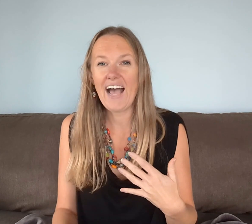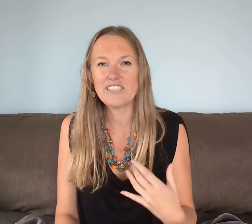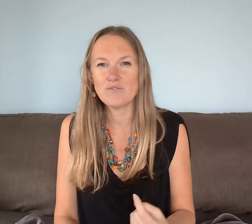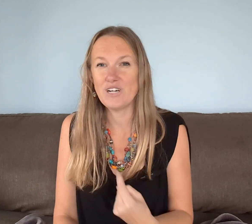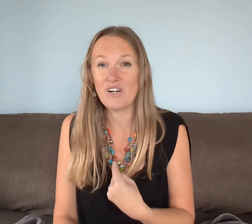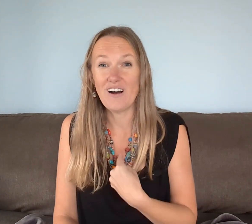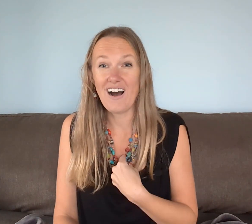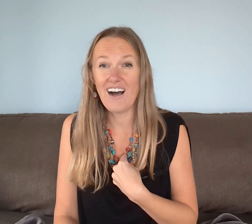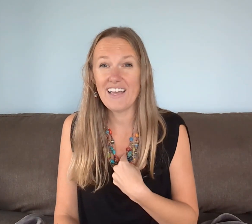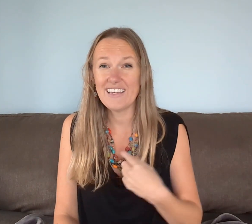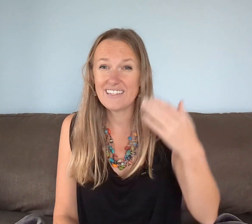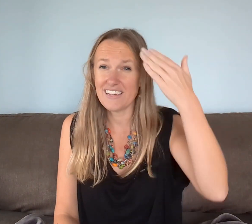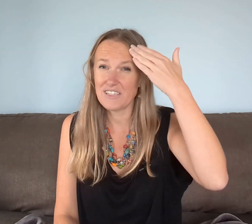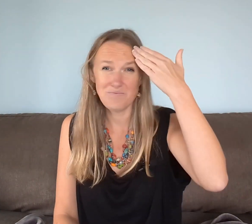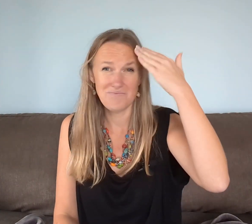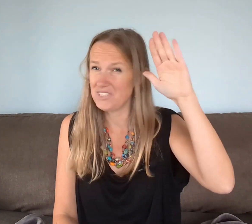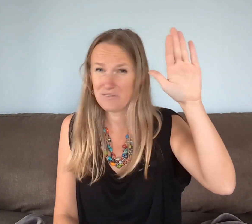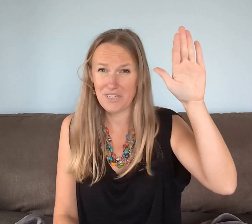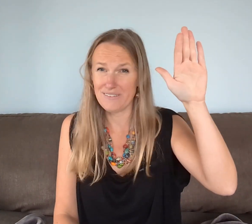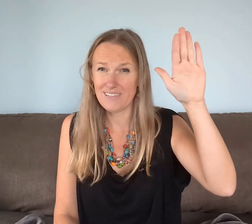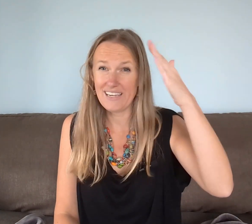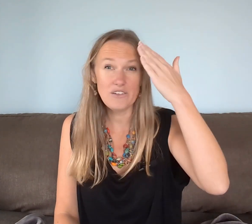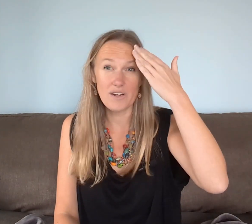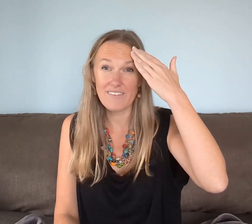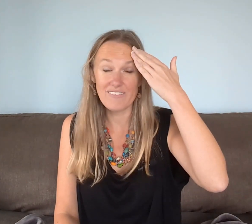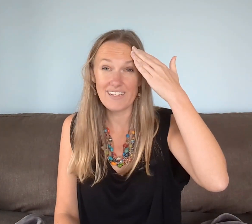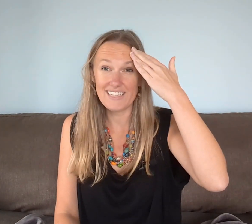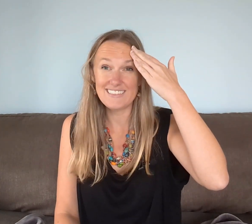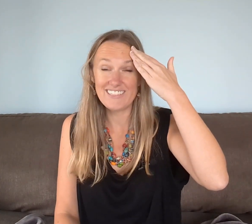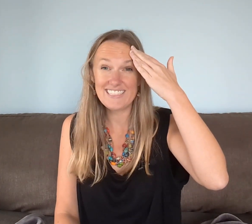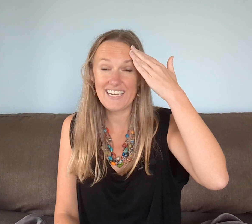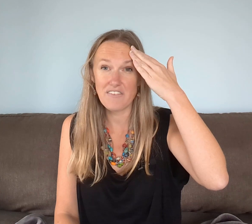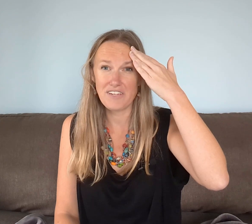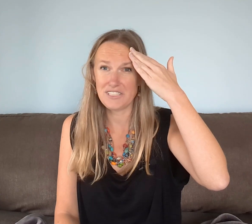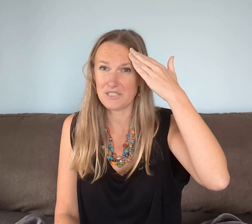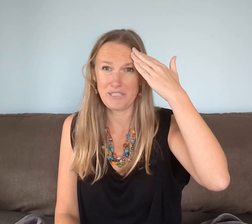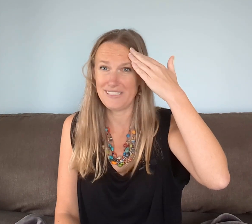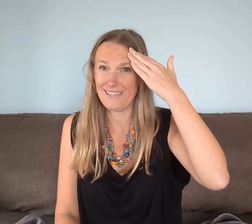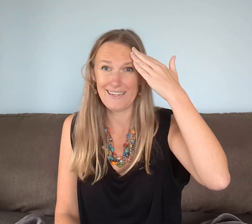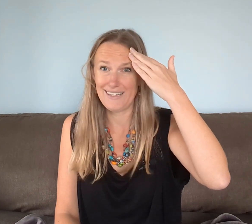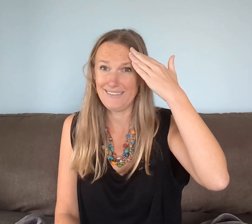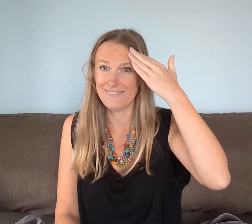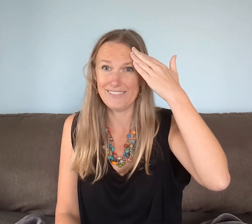I don't know. And then here, don't know, okay? And you want to, once again, have a facial expression like, I'm